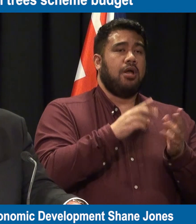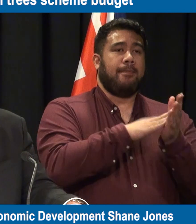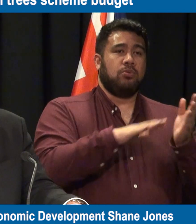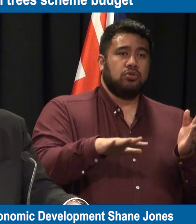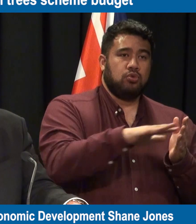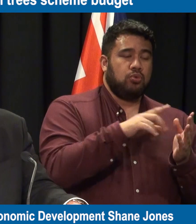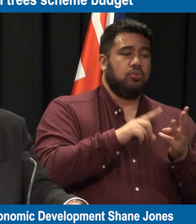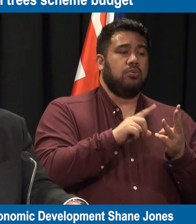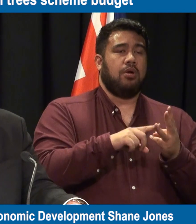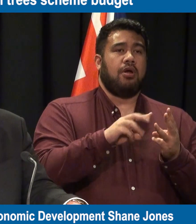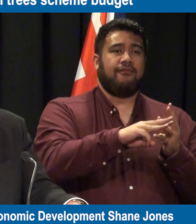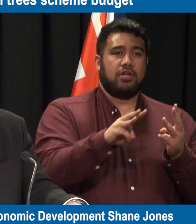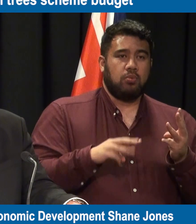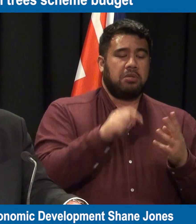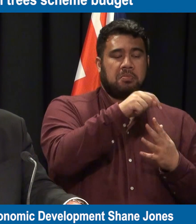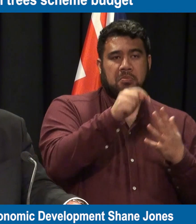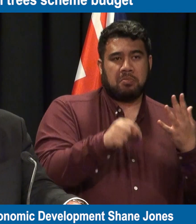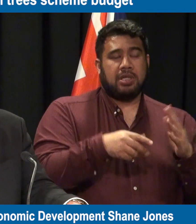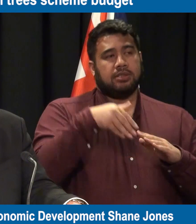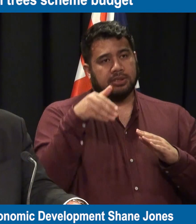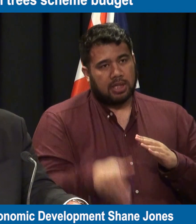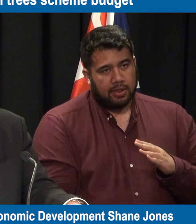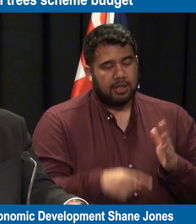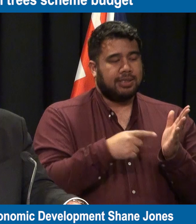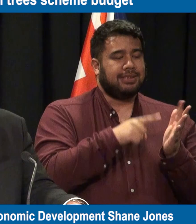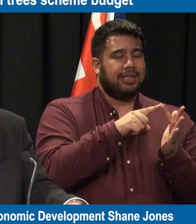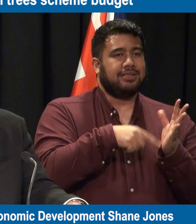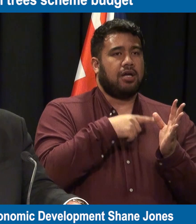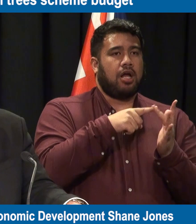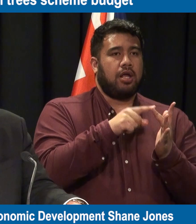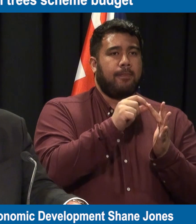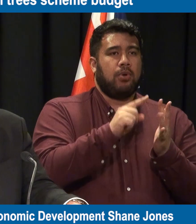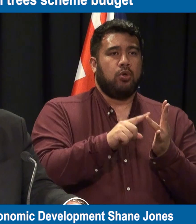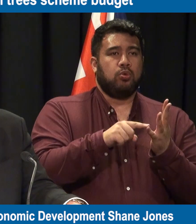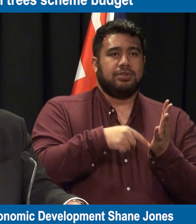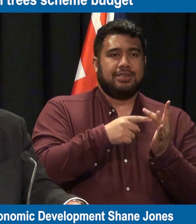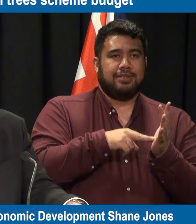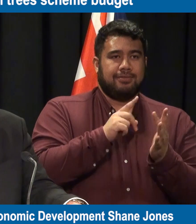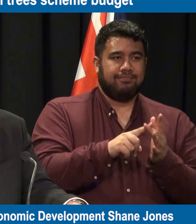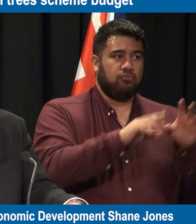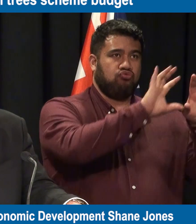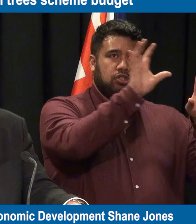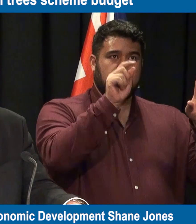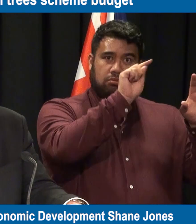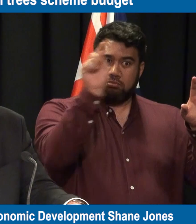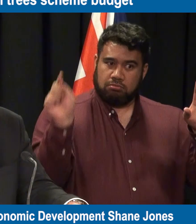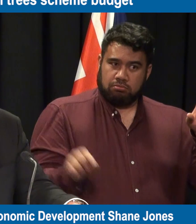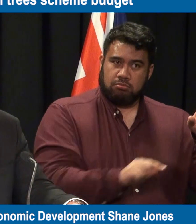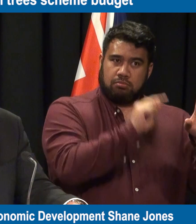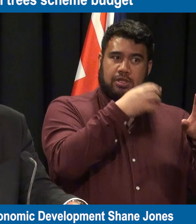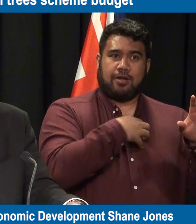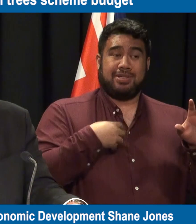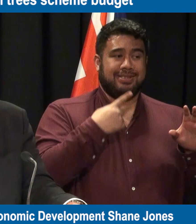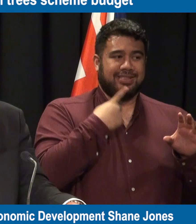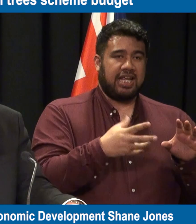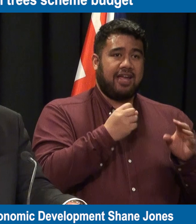and the deep south into Taipotini. These are areas where local regional government is telling us that too much soil